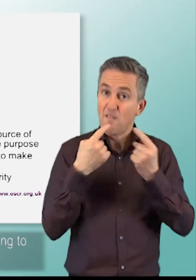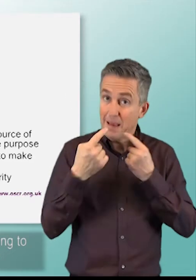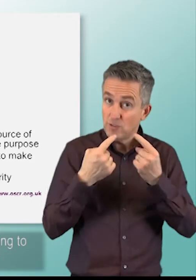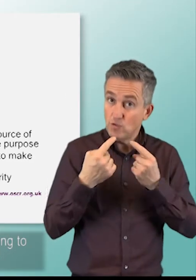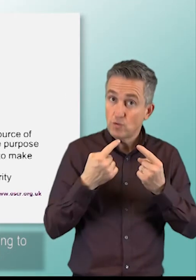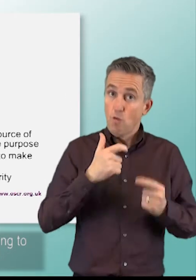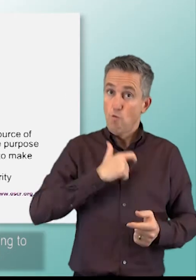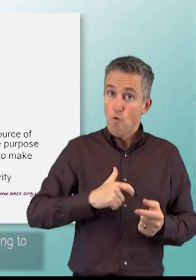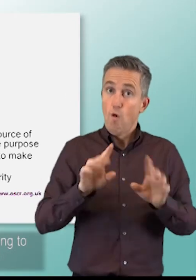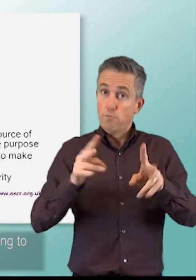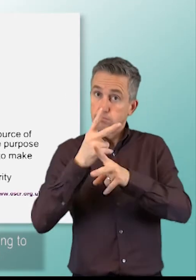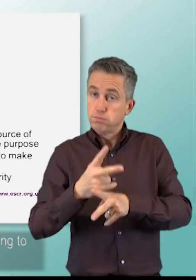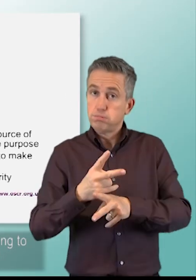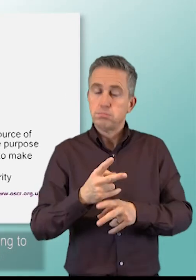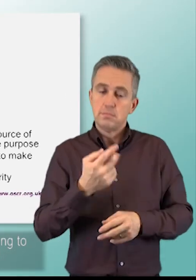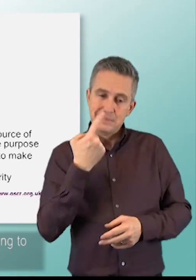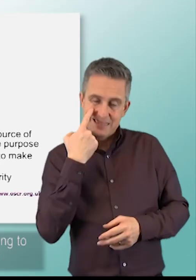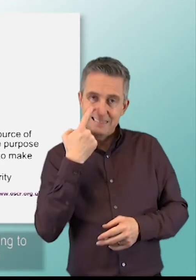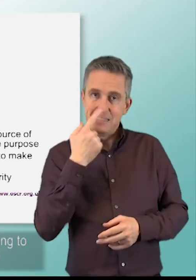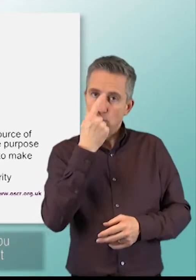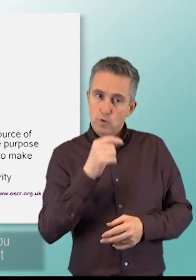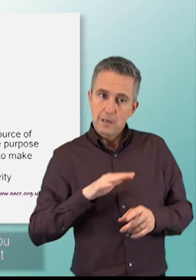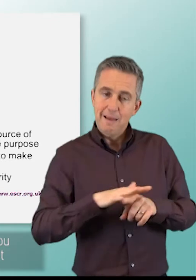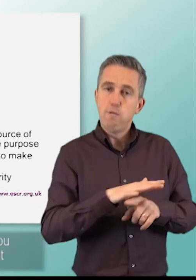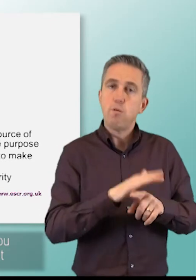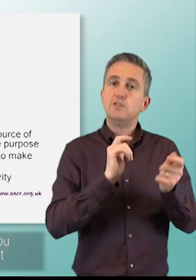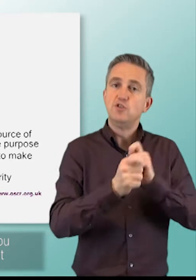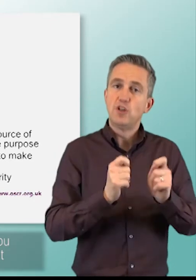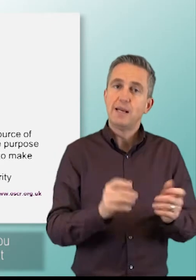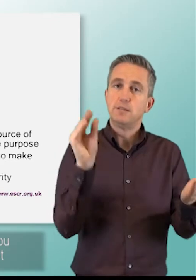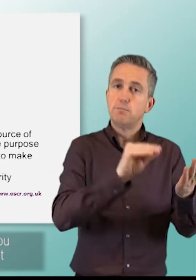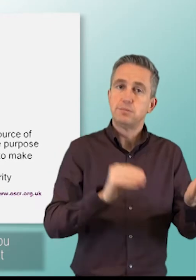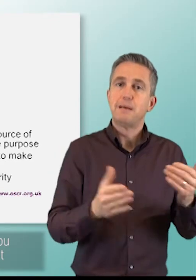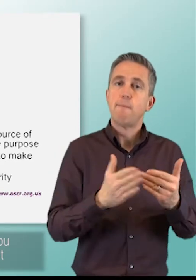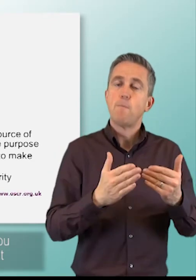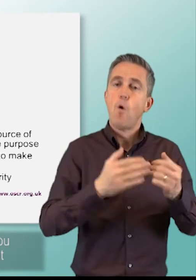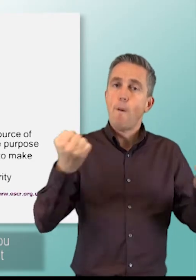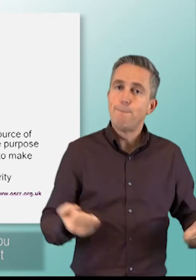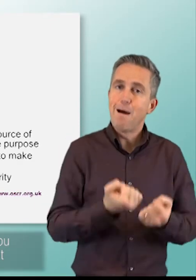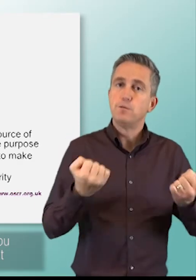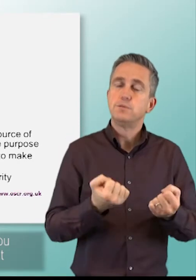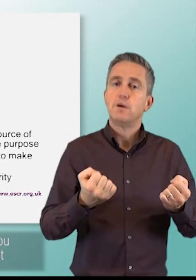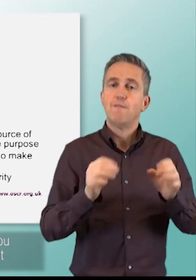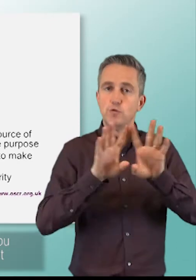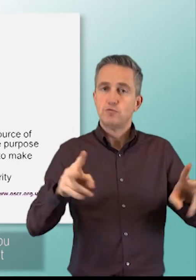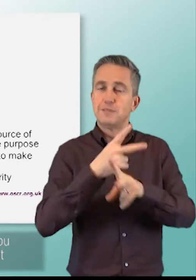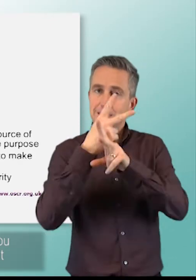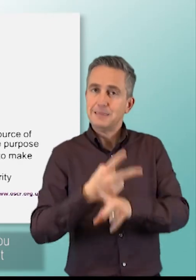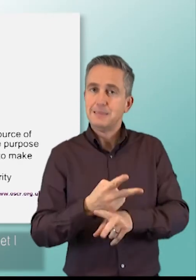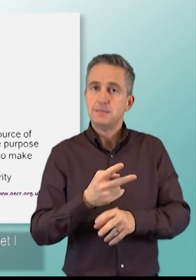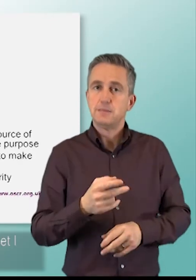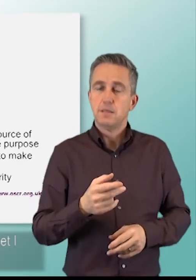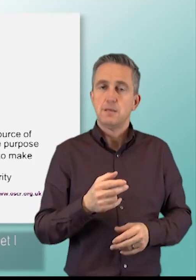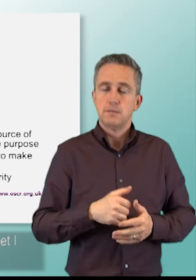worthwhile, I would say, looking to see if you've got powers to make amendments to your governing document. And that will allow you perhaps to be a little bit more explicit